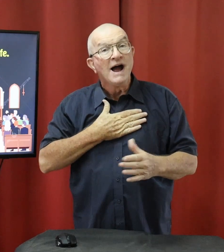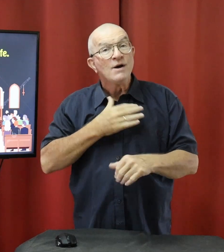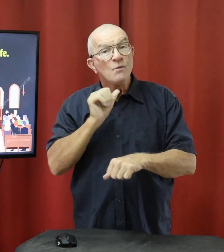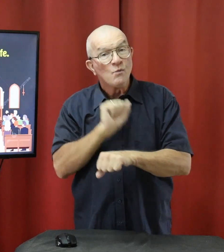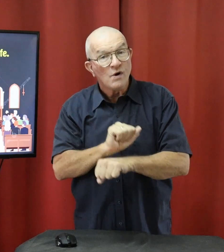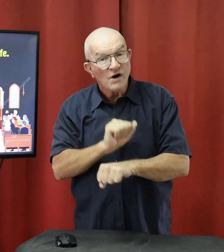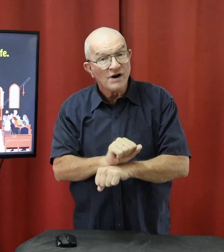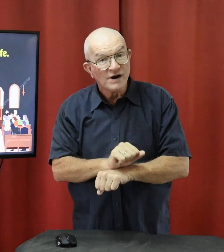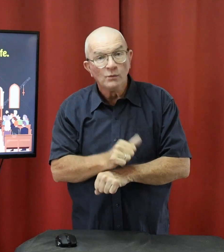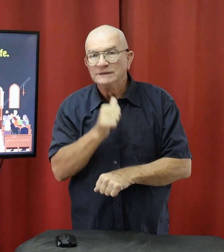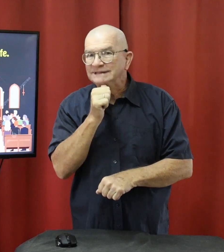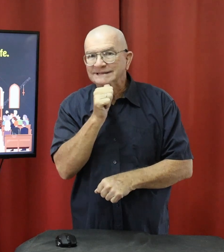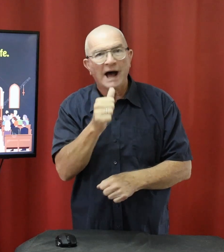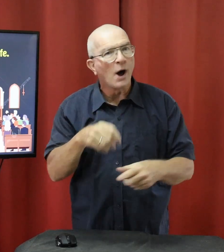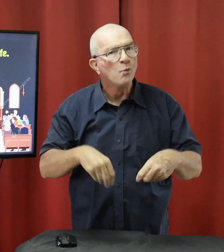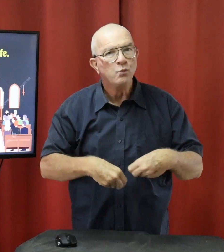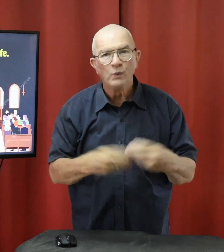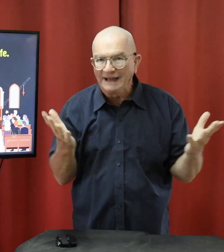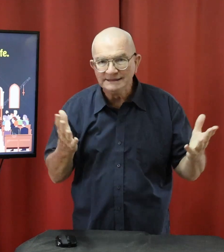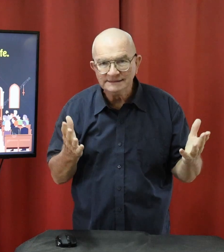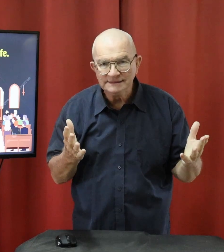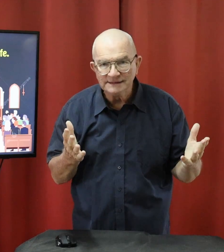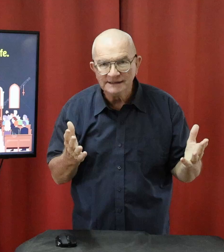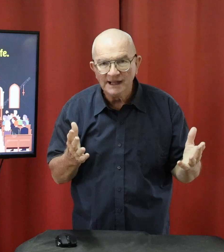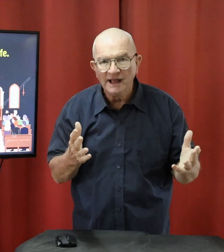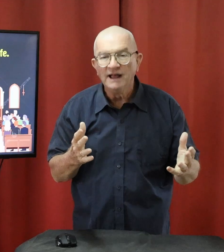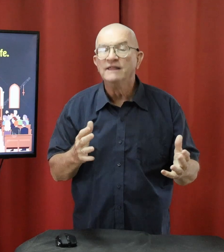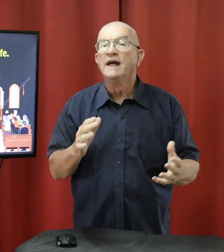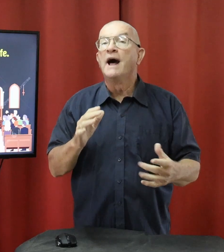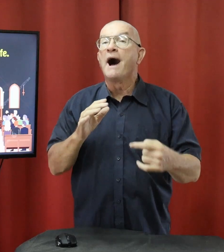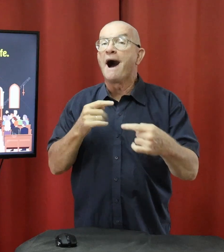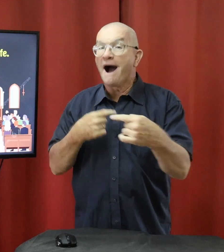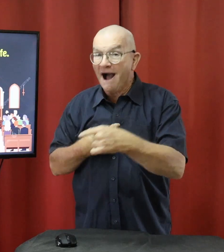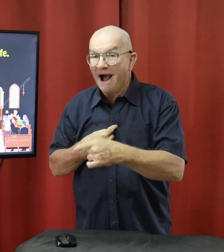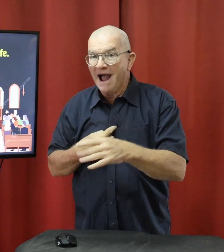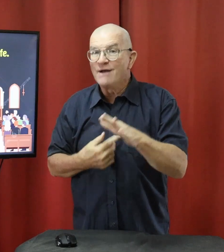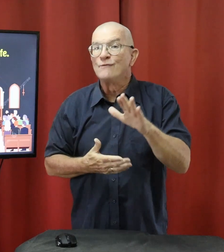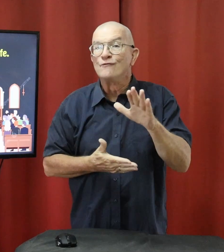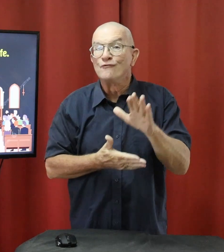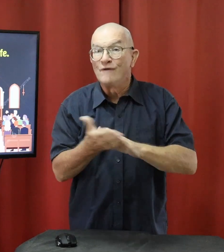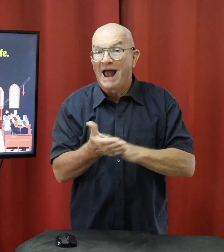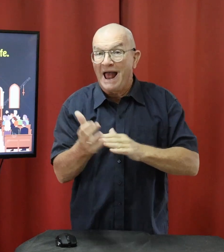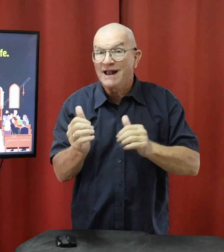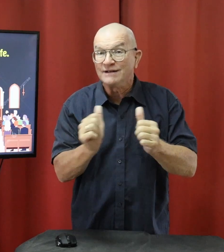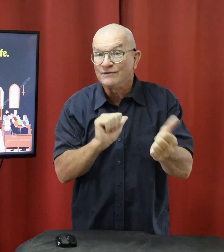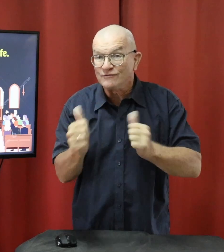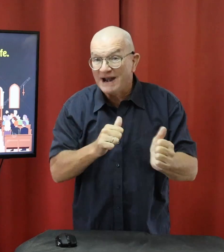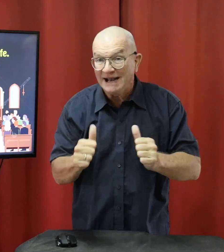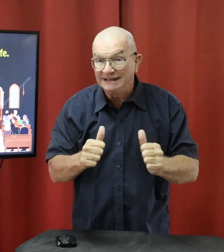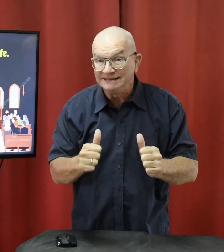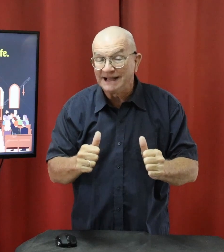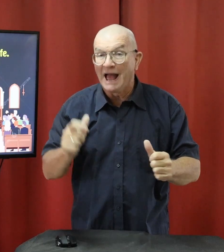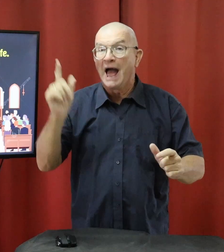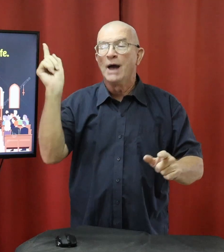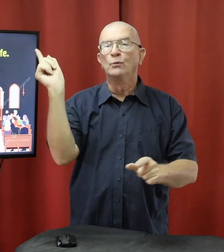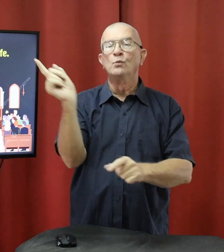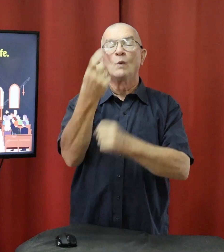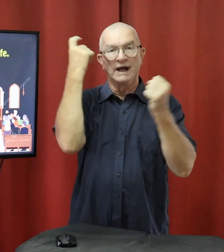will show that my work was not wasted, that I ran the race and